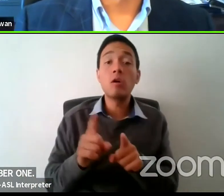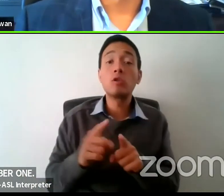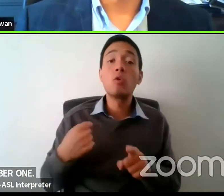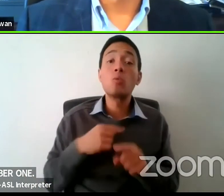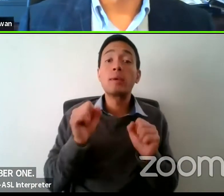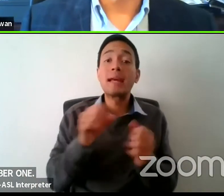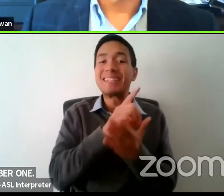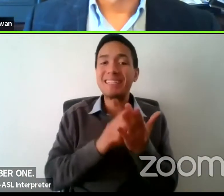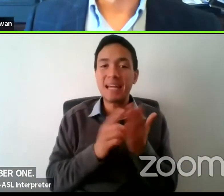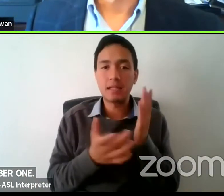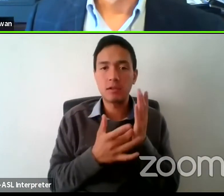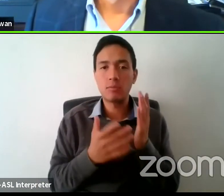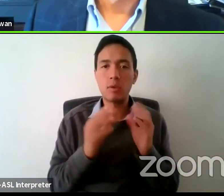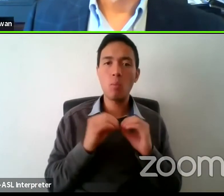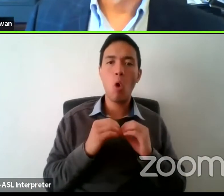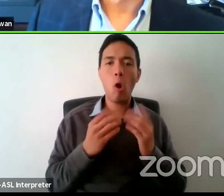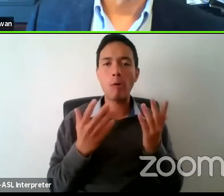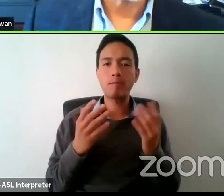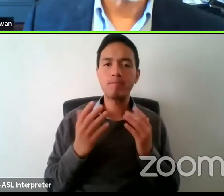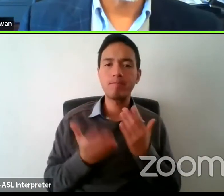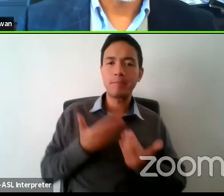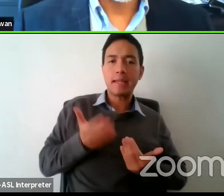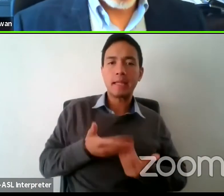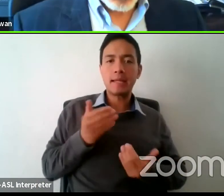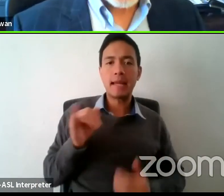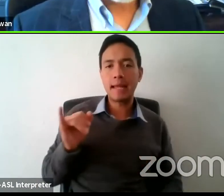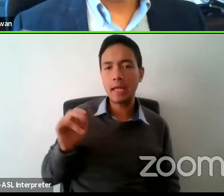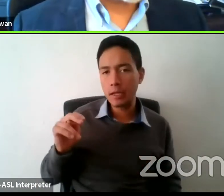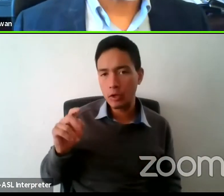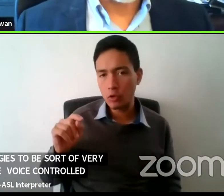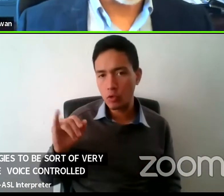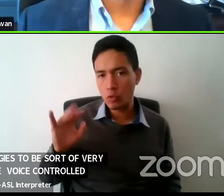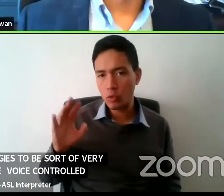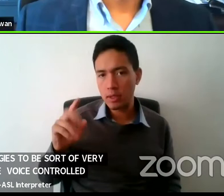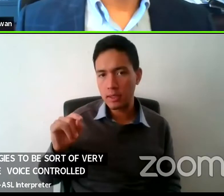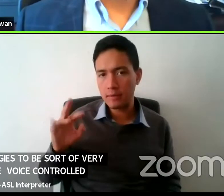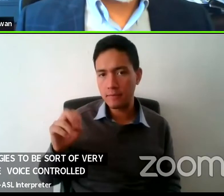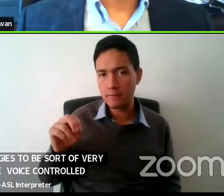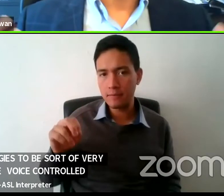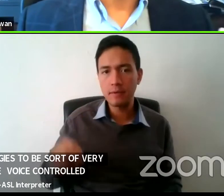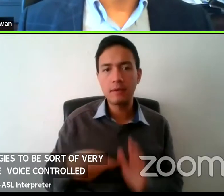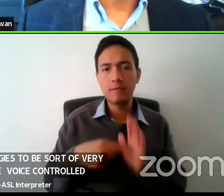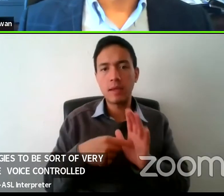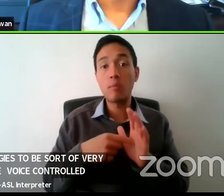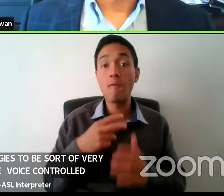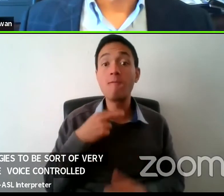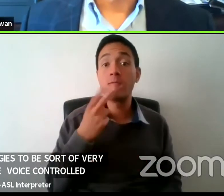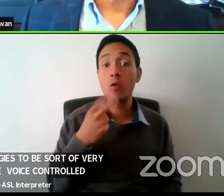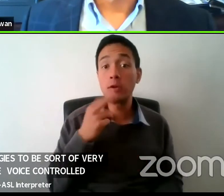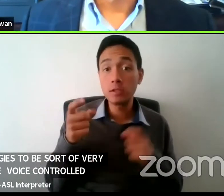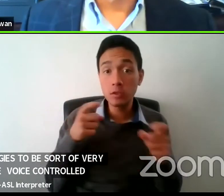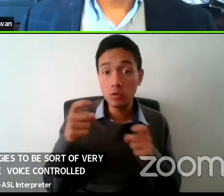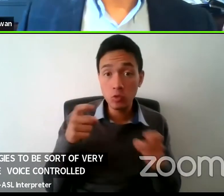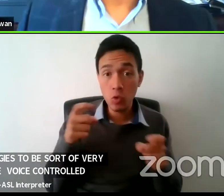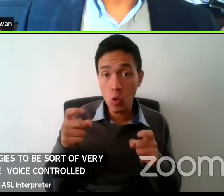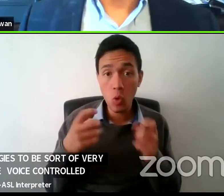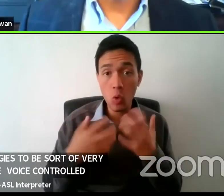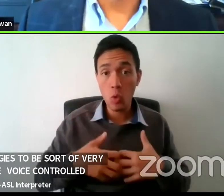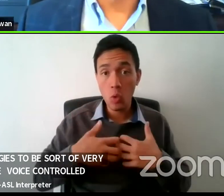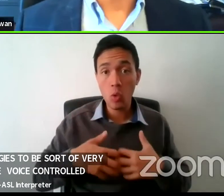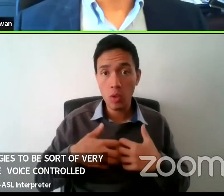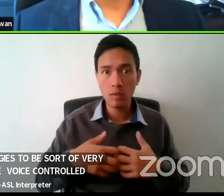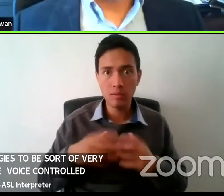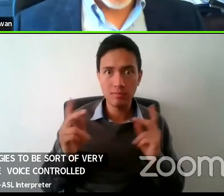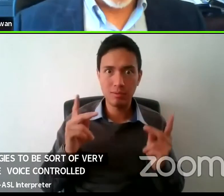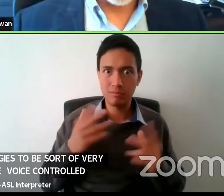mentioned the voice controlled devices, which are getting a lot of